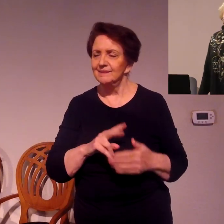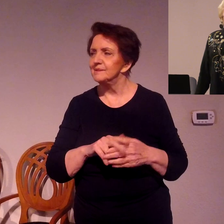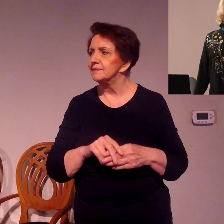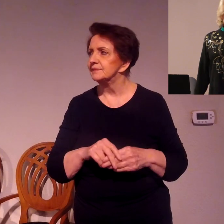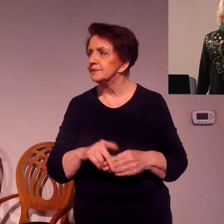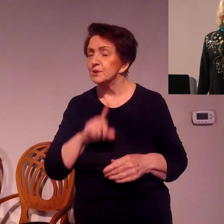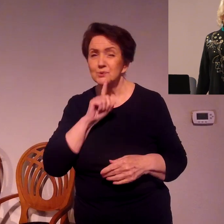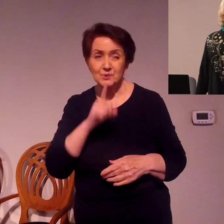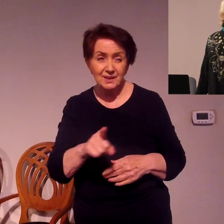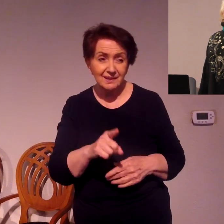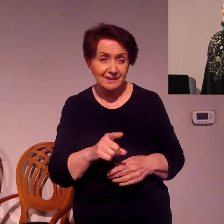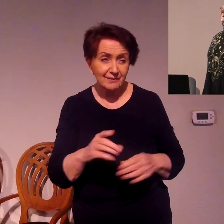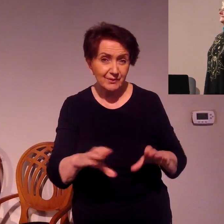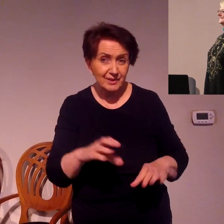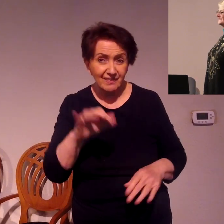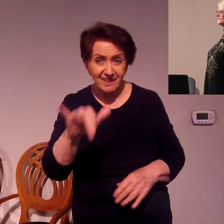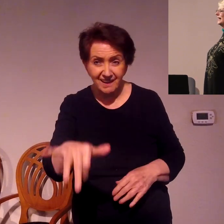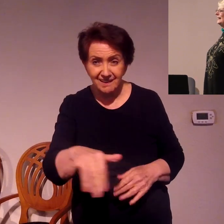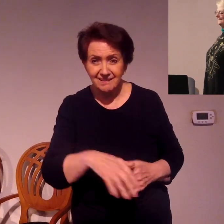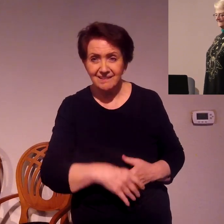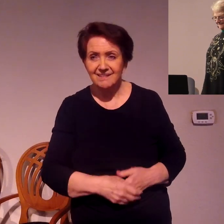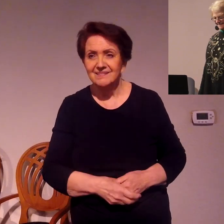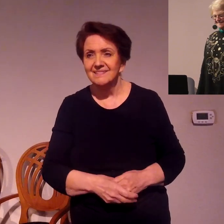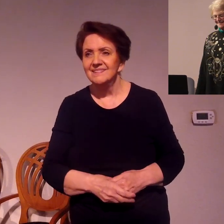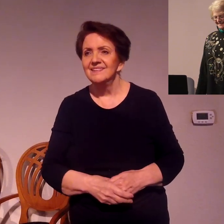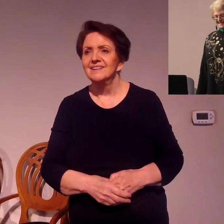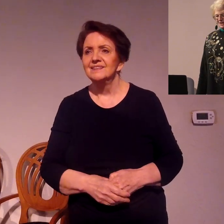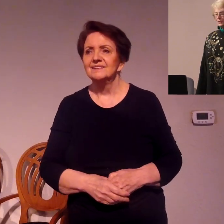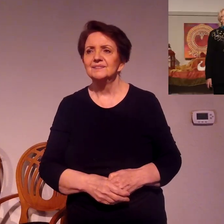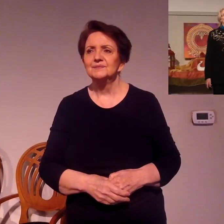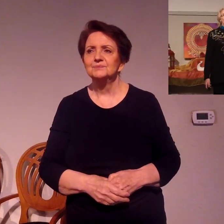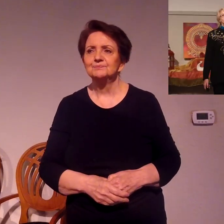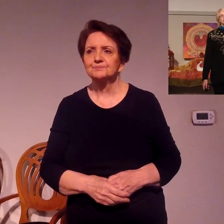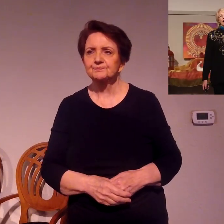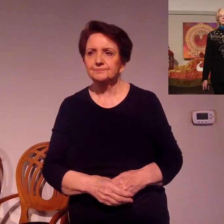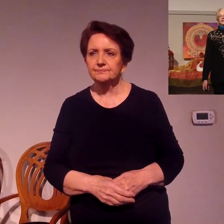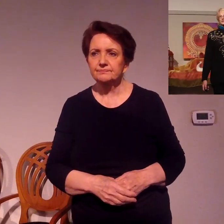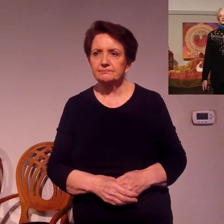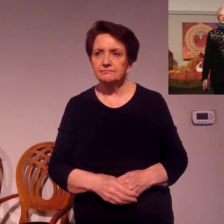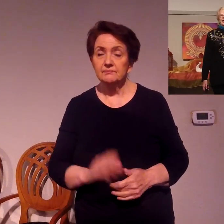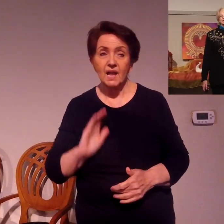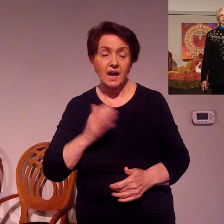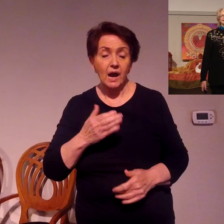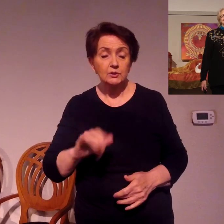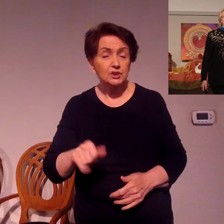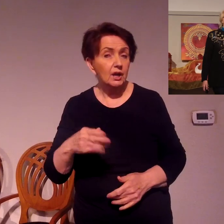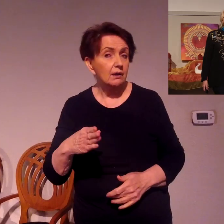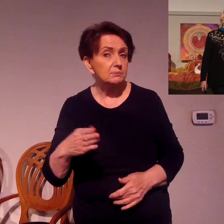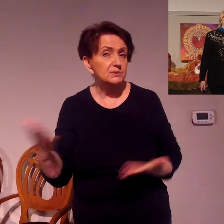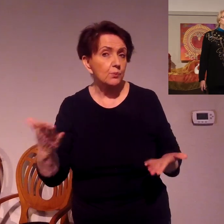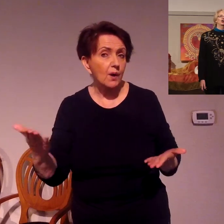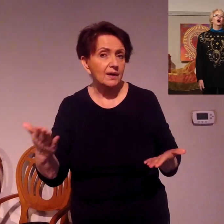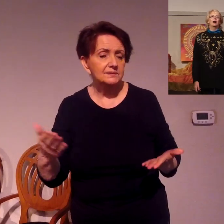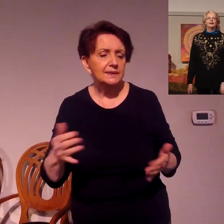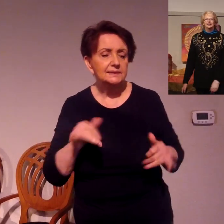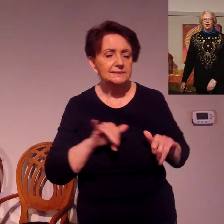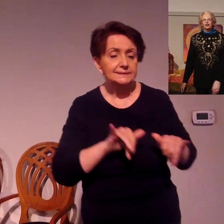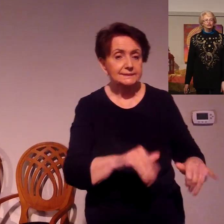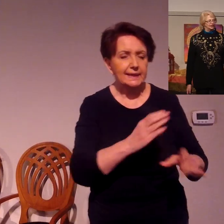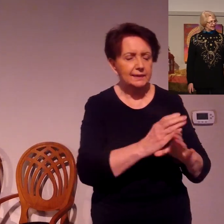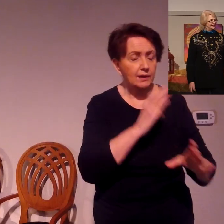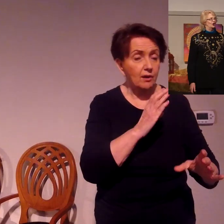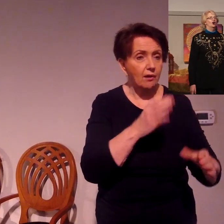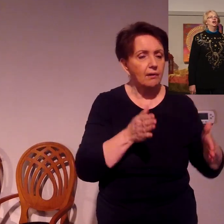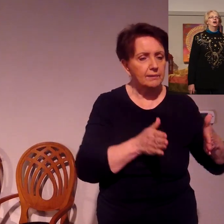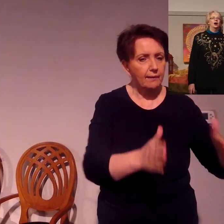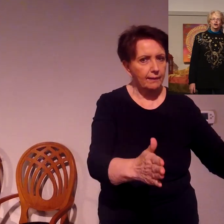Really, have we ever done that? Nah, right? So our job is to actually stay in our own car, in our